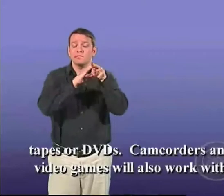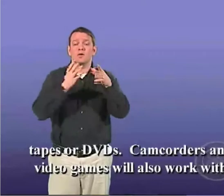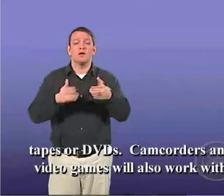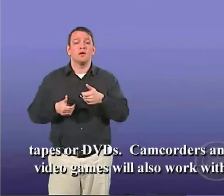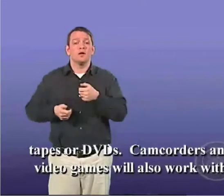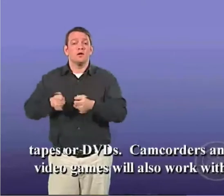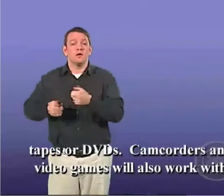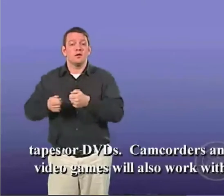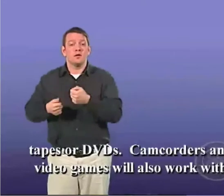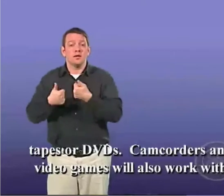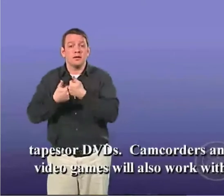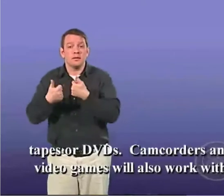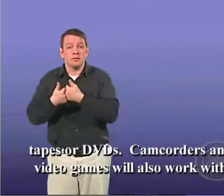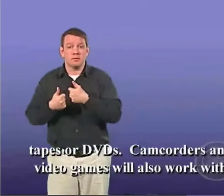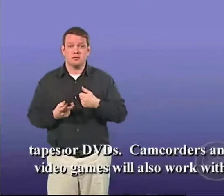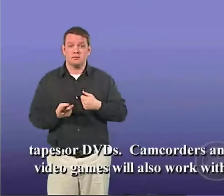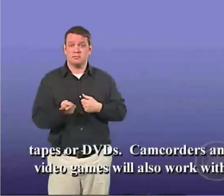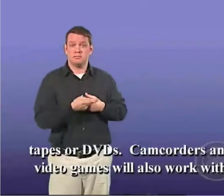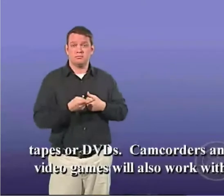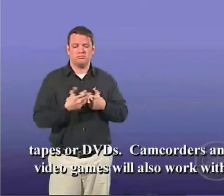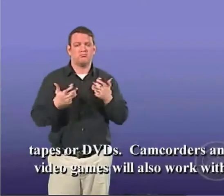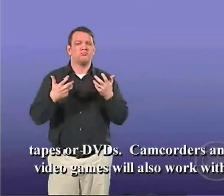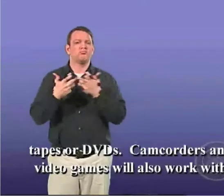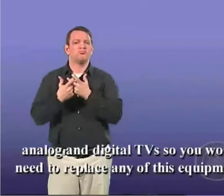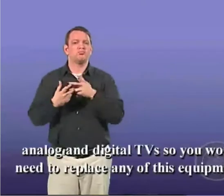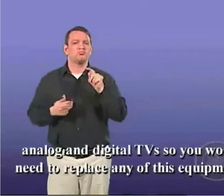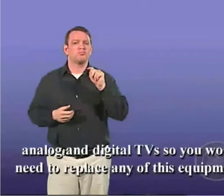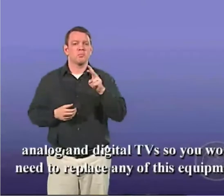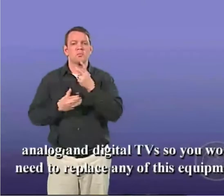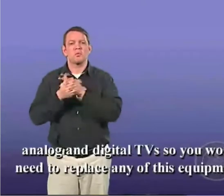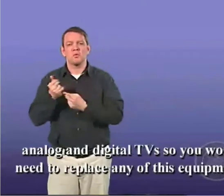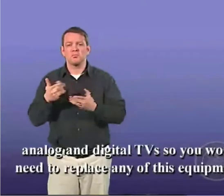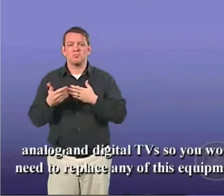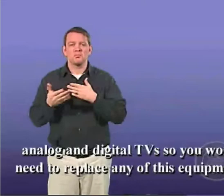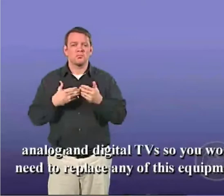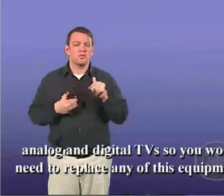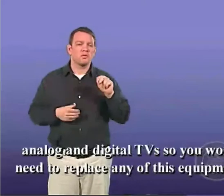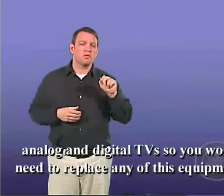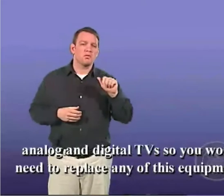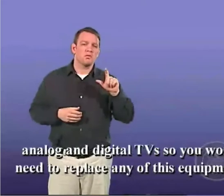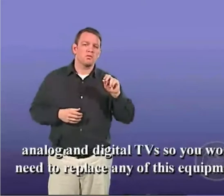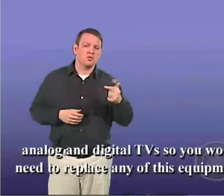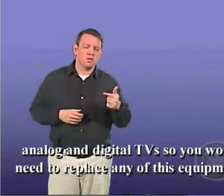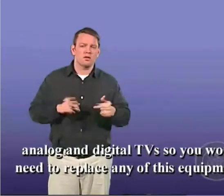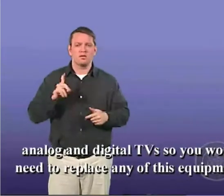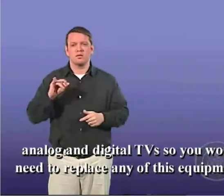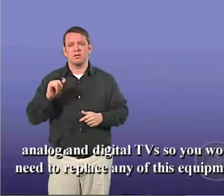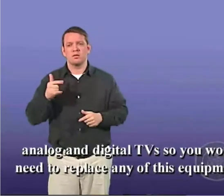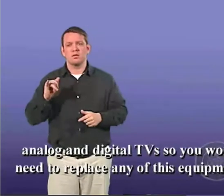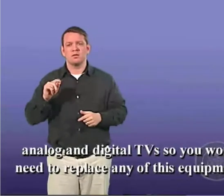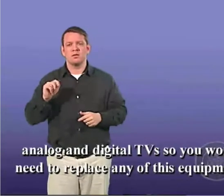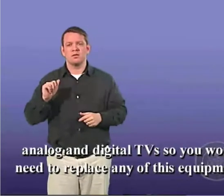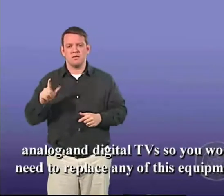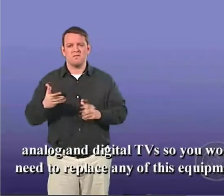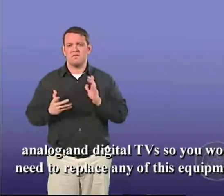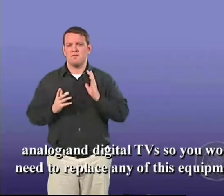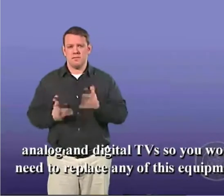Camcorders and video games will also work with analog and digital TVs, so you won't need to replace any of